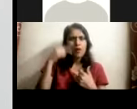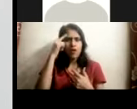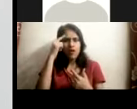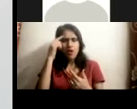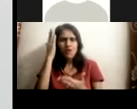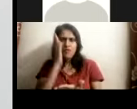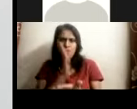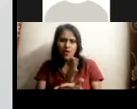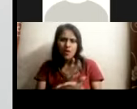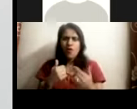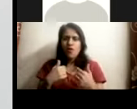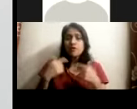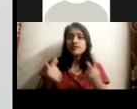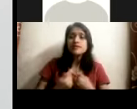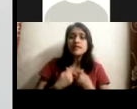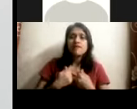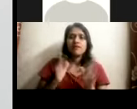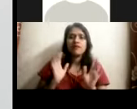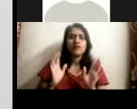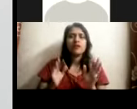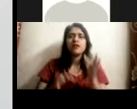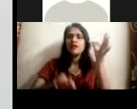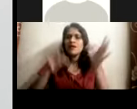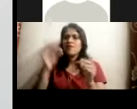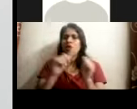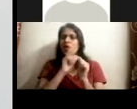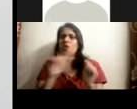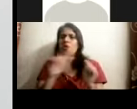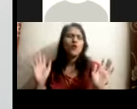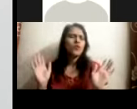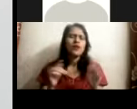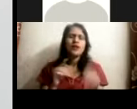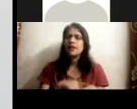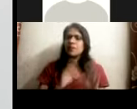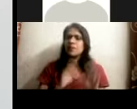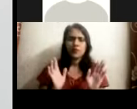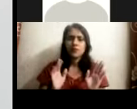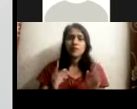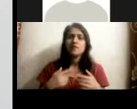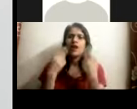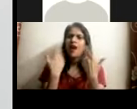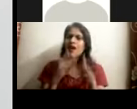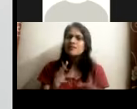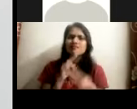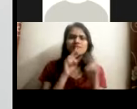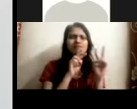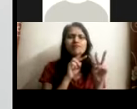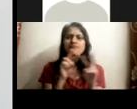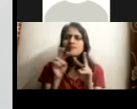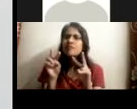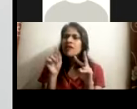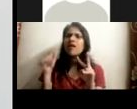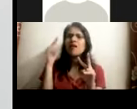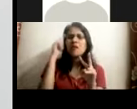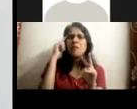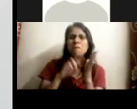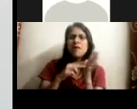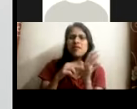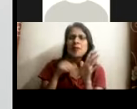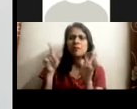not everything is measurable, not everything remains constant over time. Maybe if I am seeing something, I may see something else. I